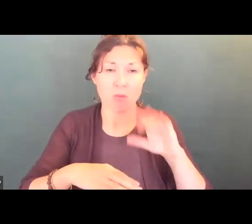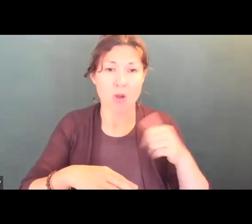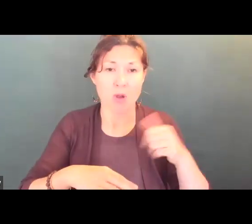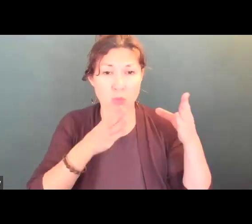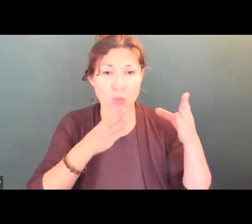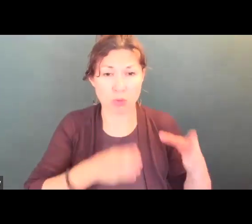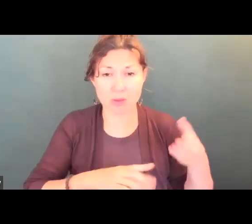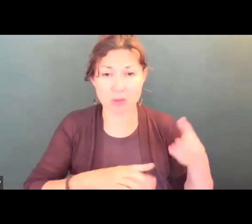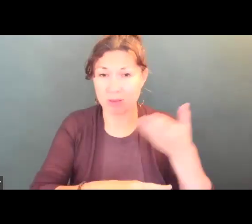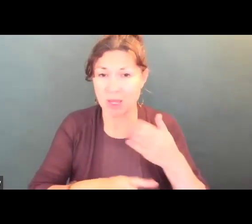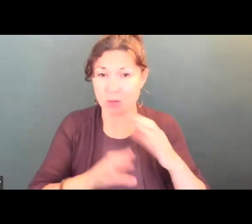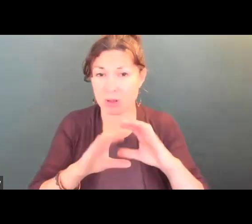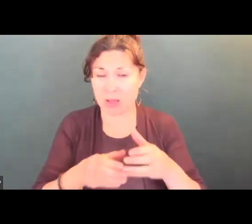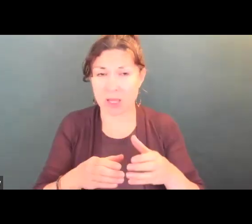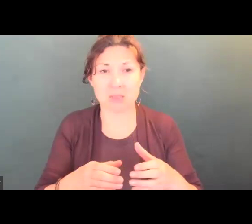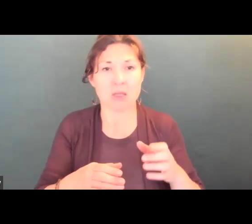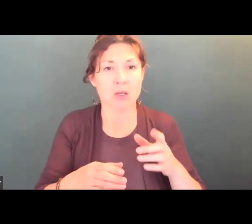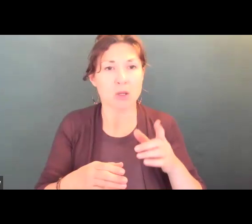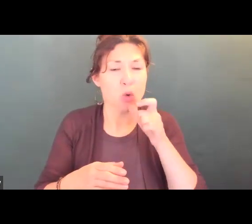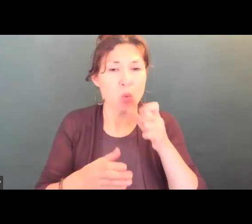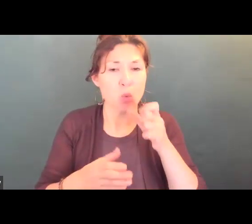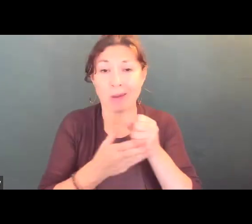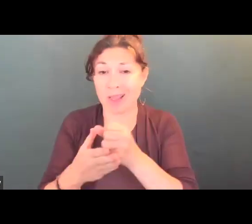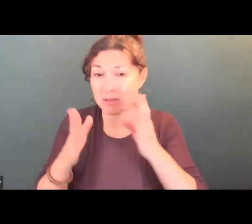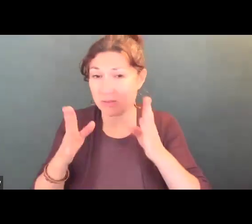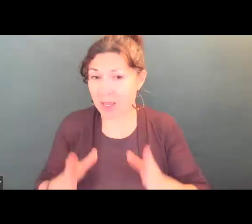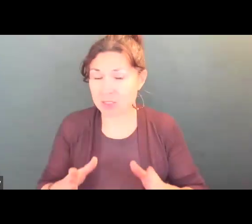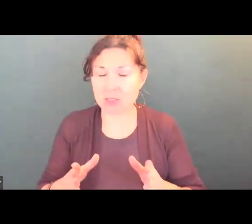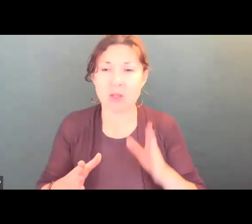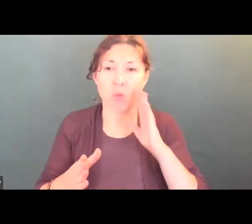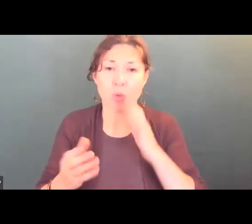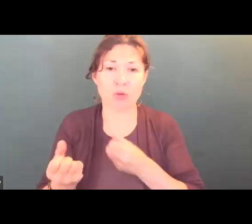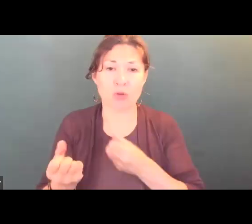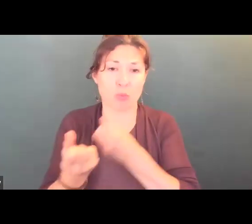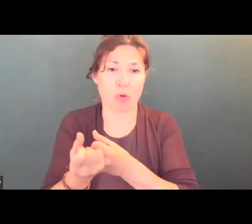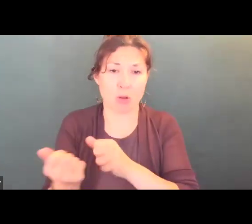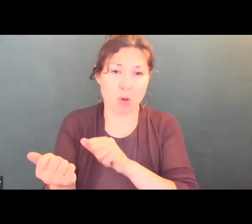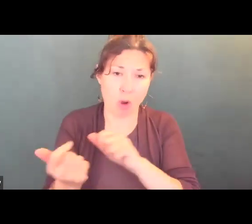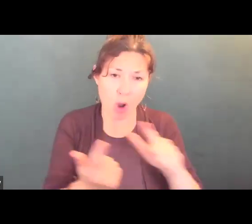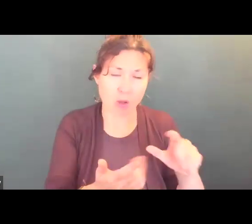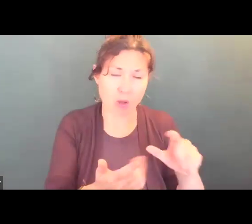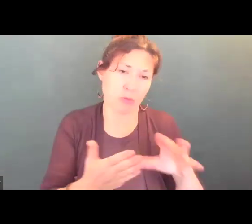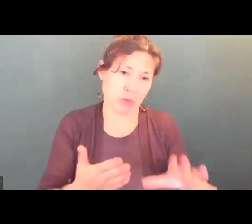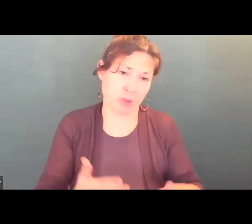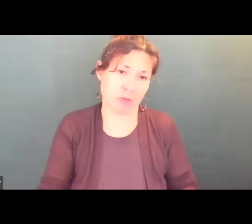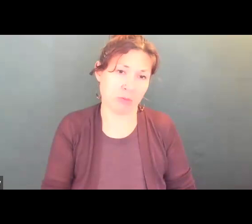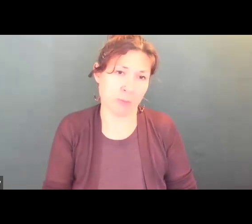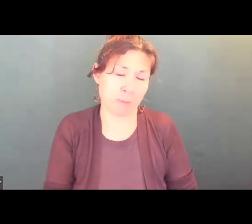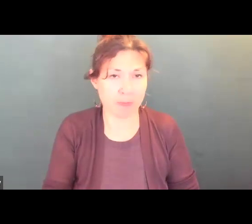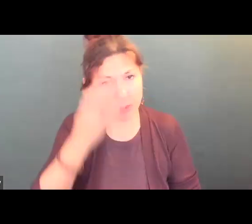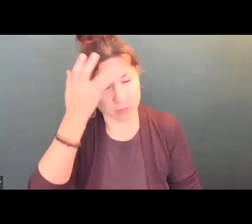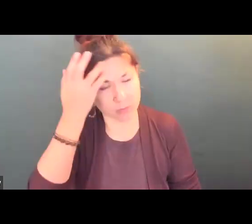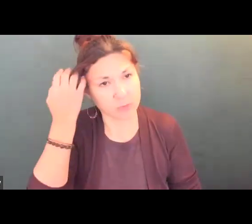classroom being an interventionist to help support all the kids in the class.